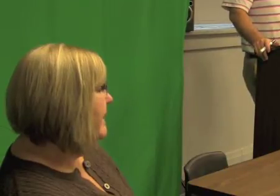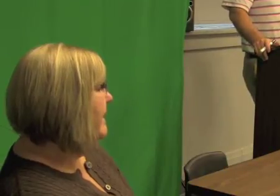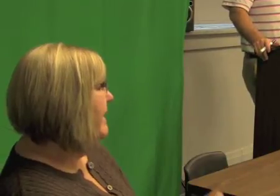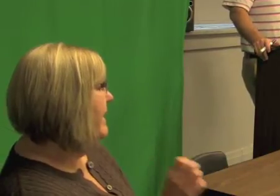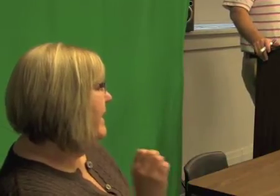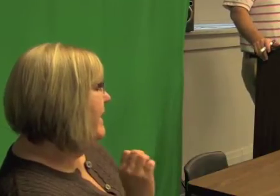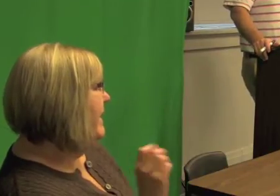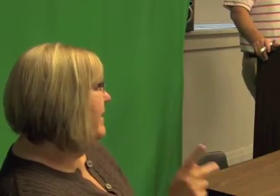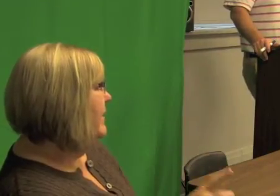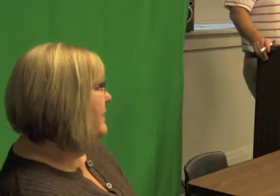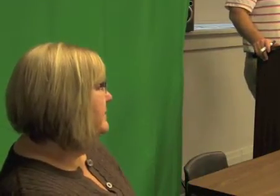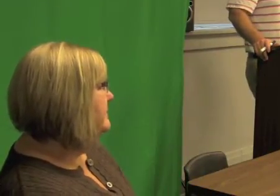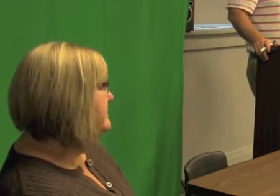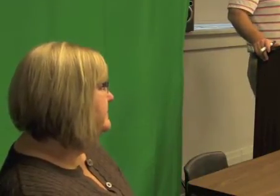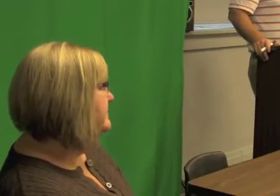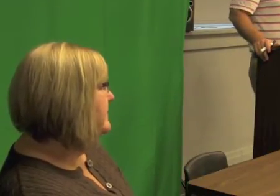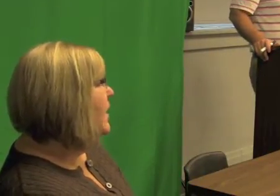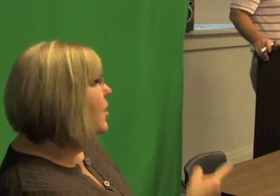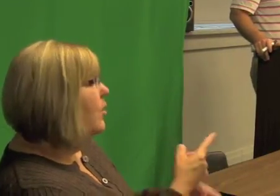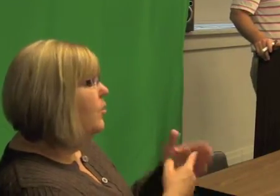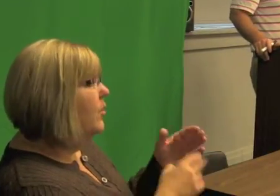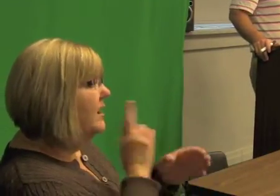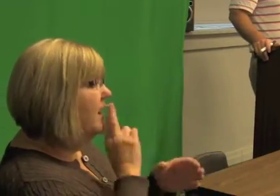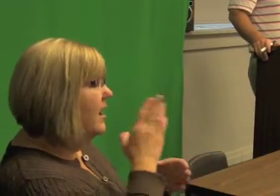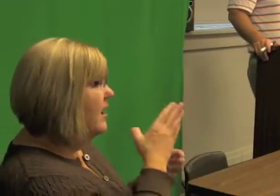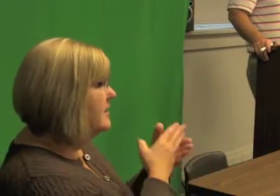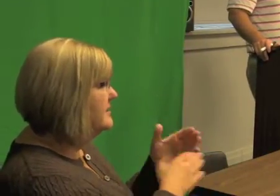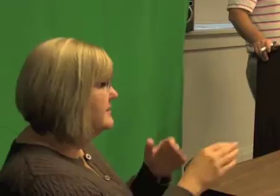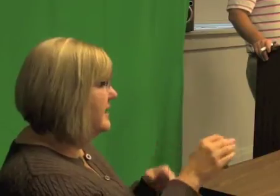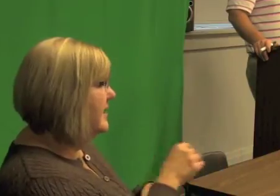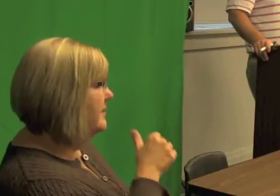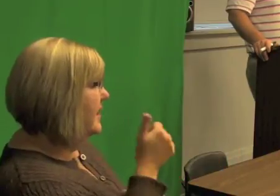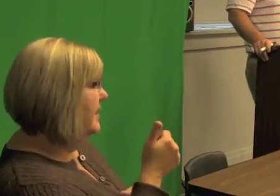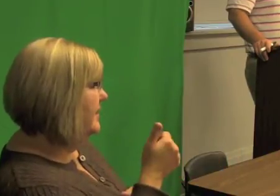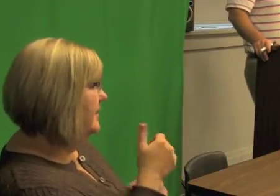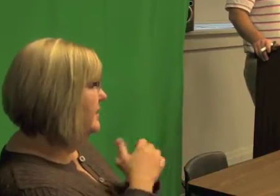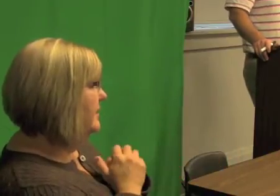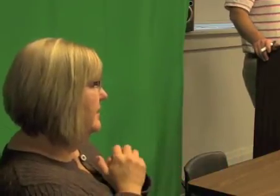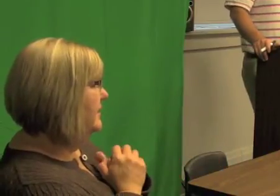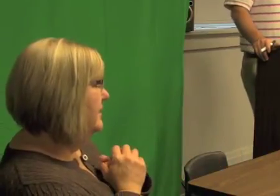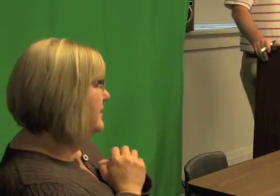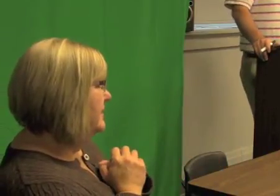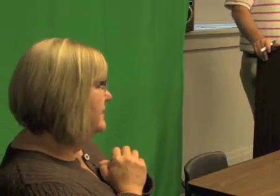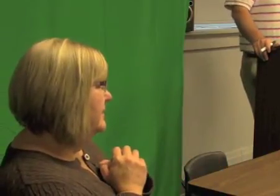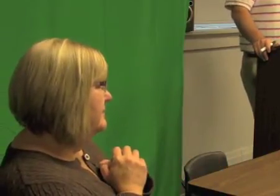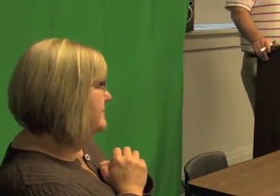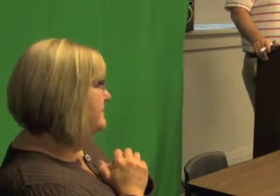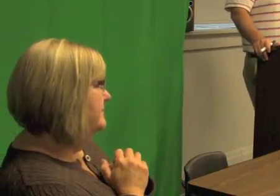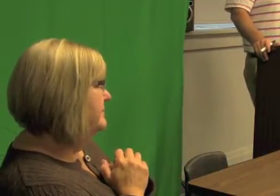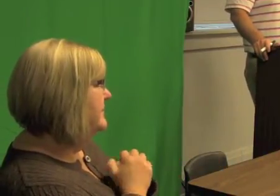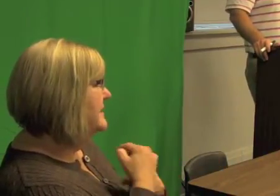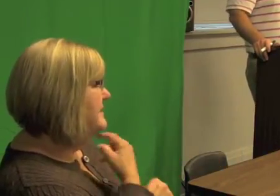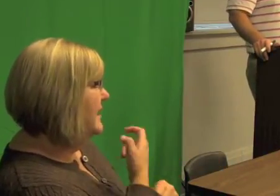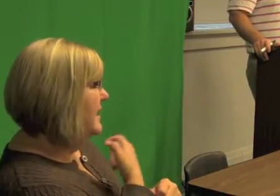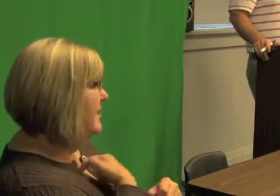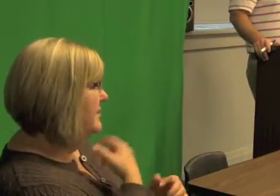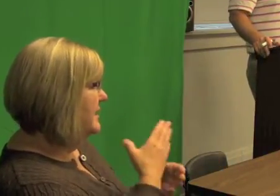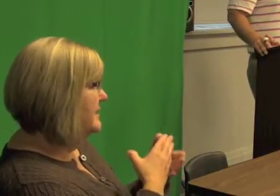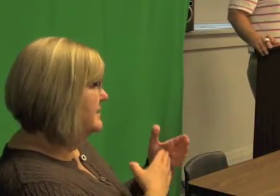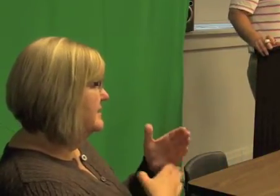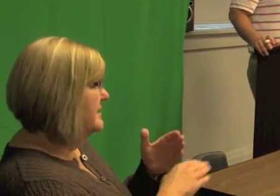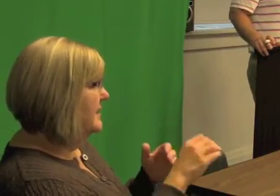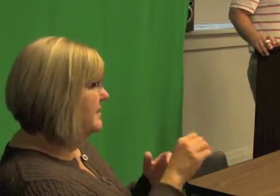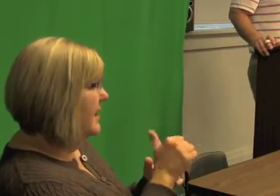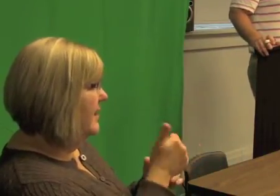Okay. What are some other, okay, I've already mentioned a little bit. Tell me some different forms